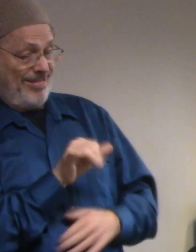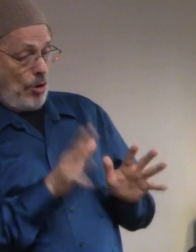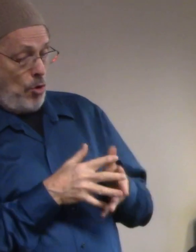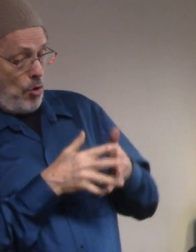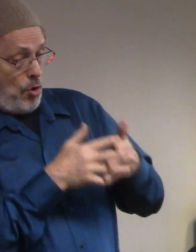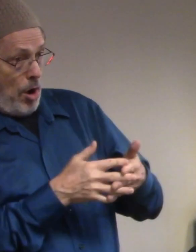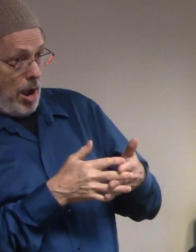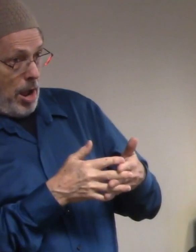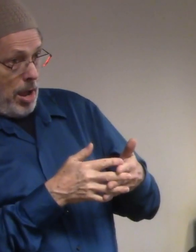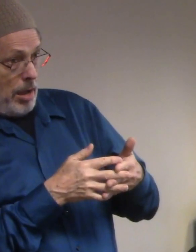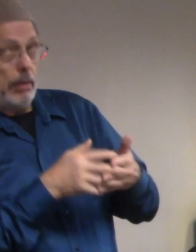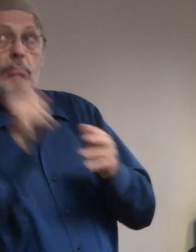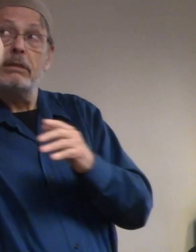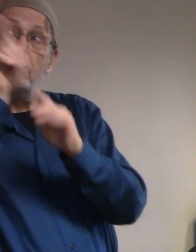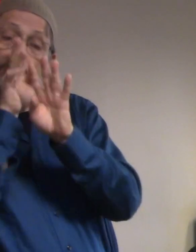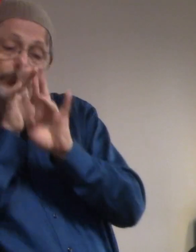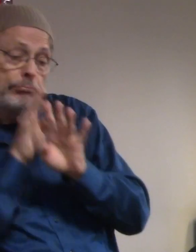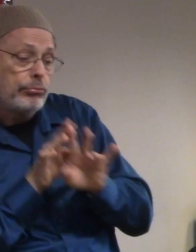Quran was